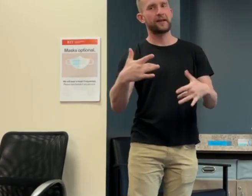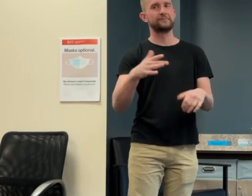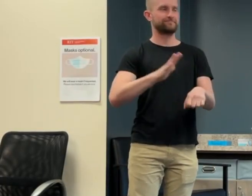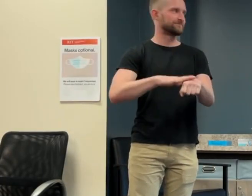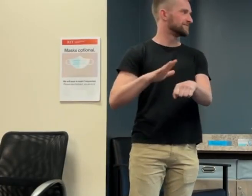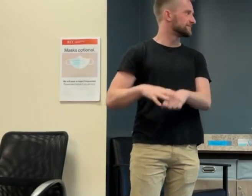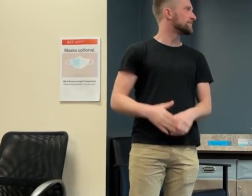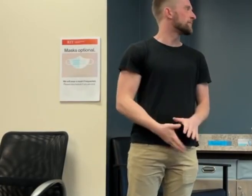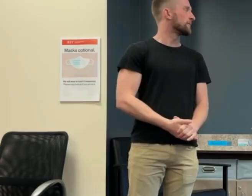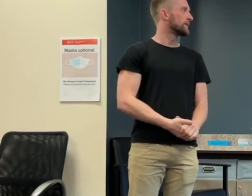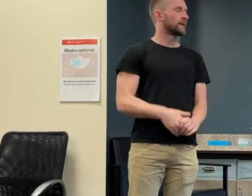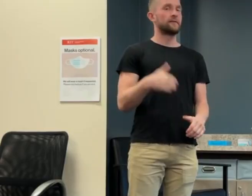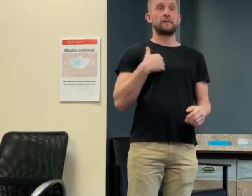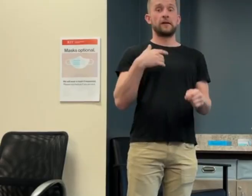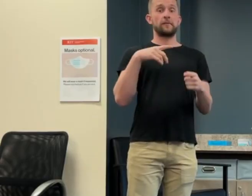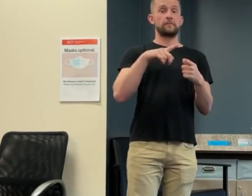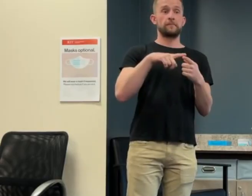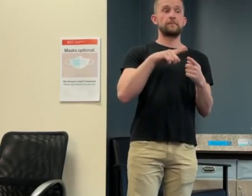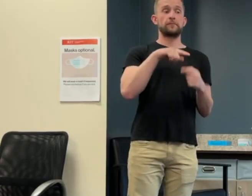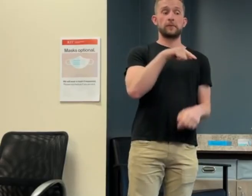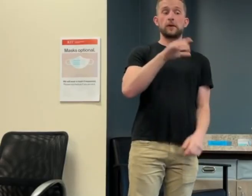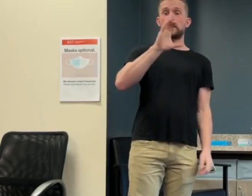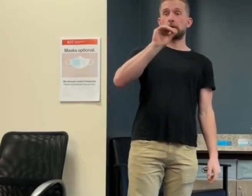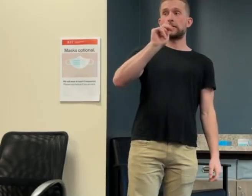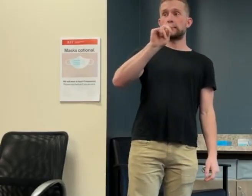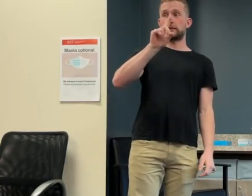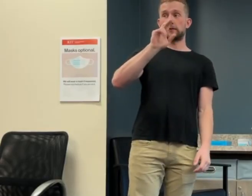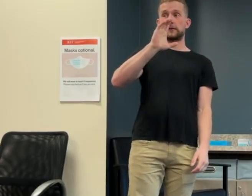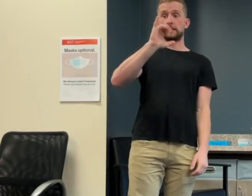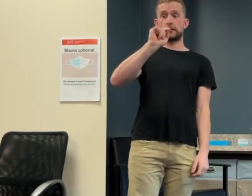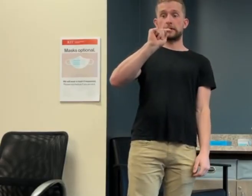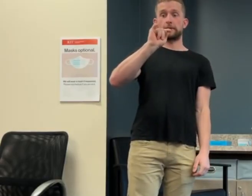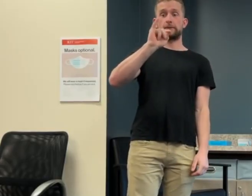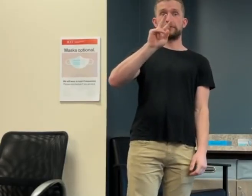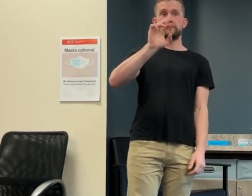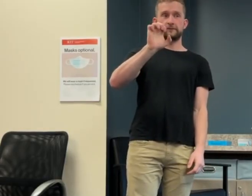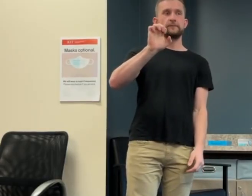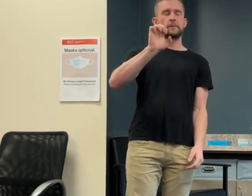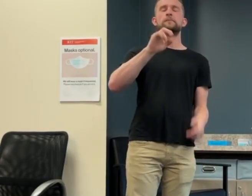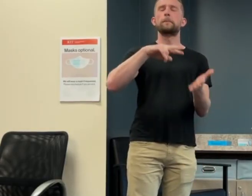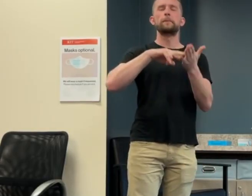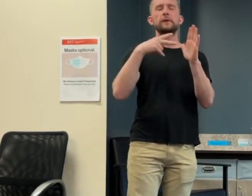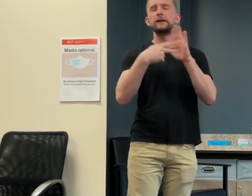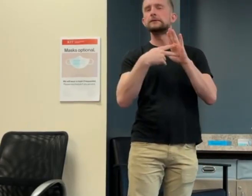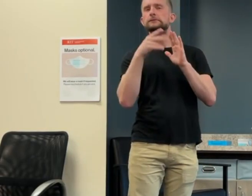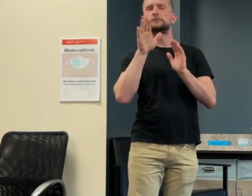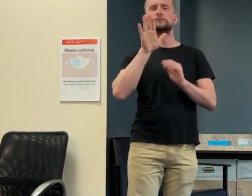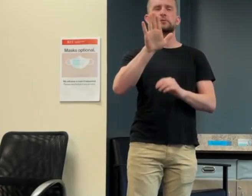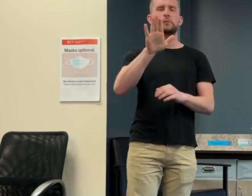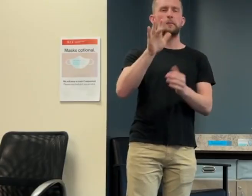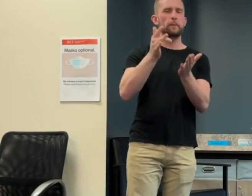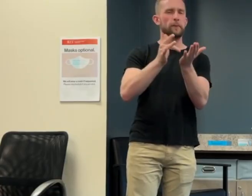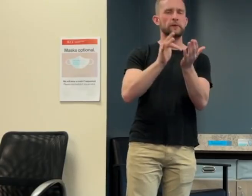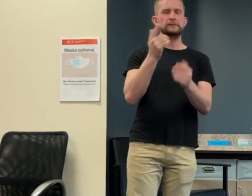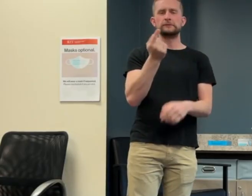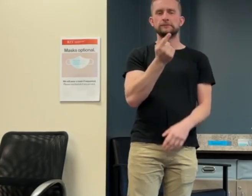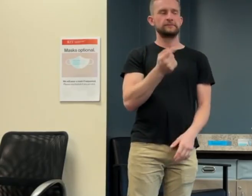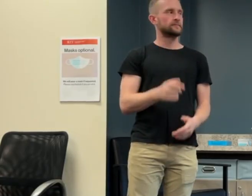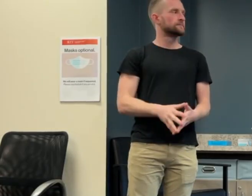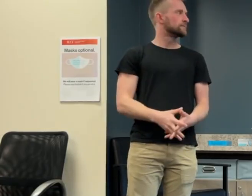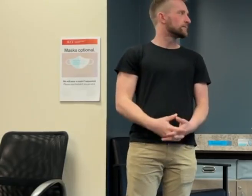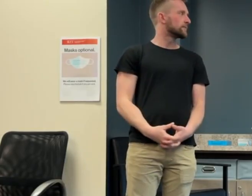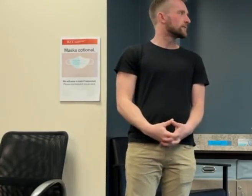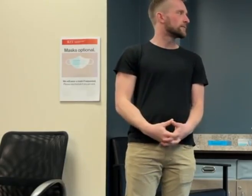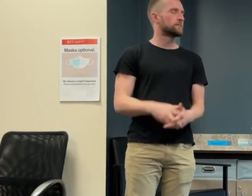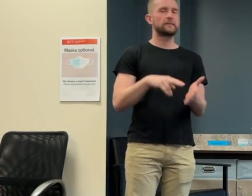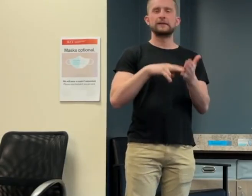There's conductive, which means that there is something medically going on in this person's outer